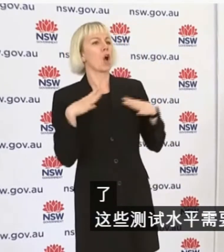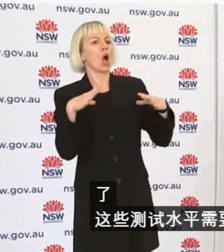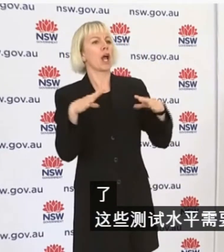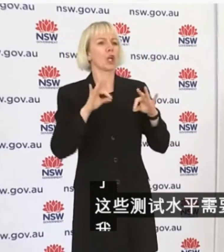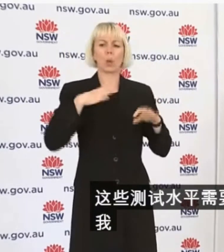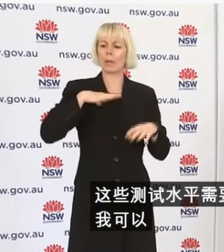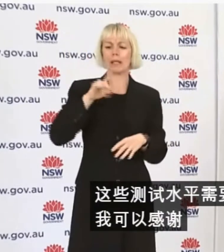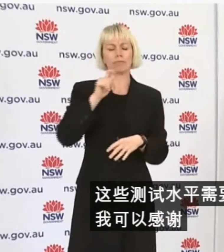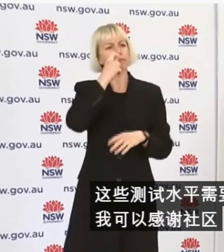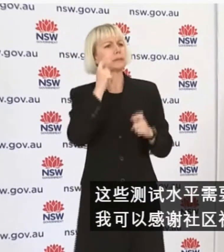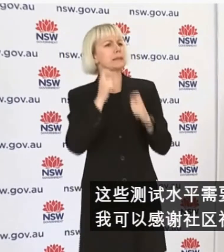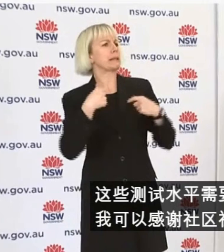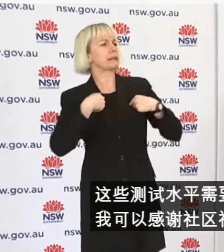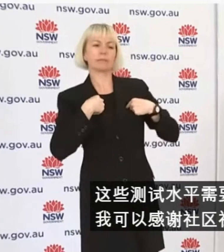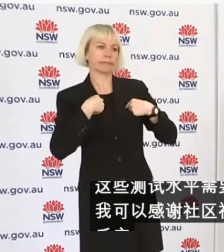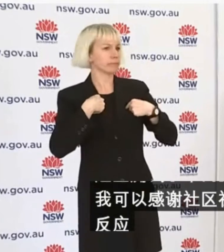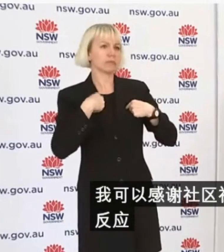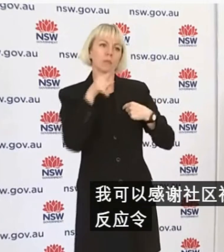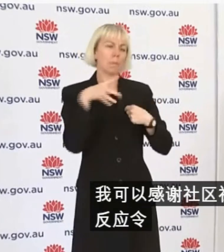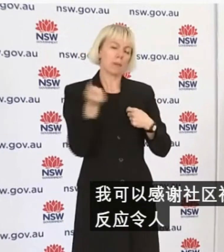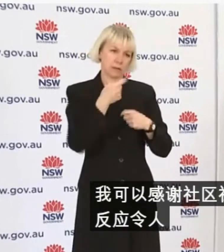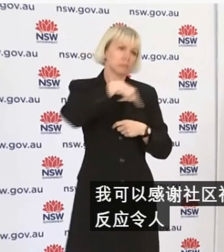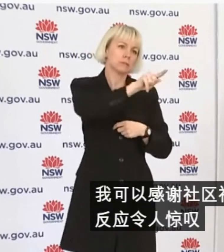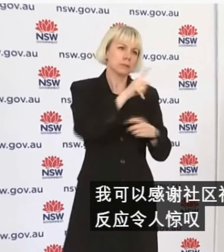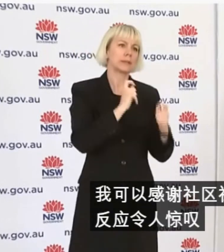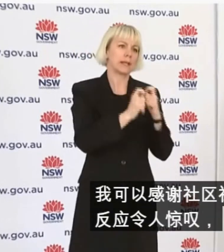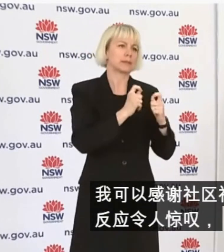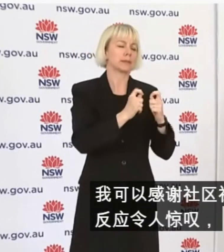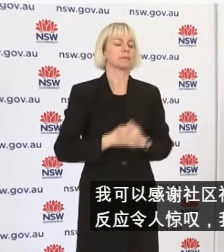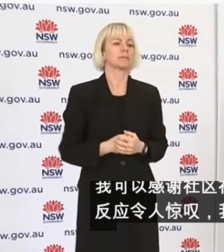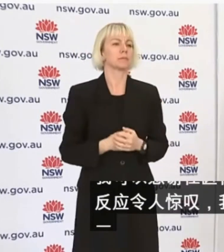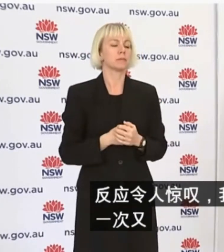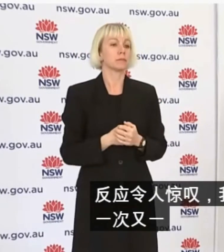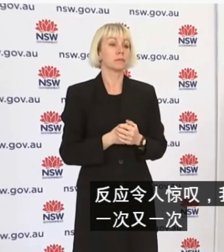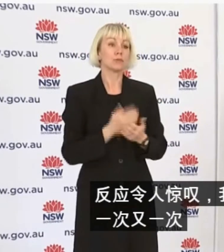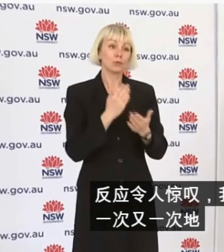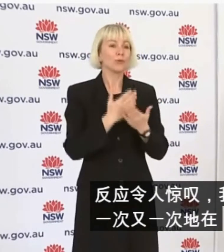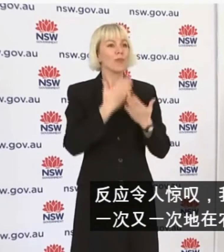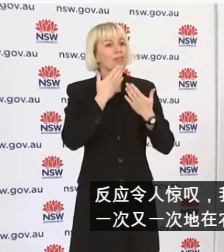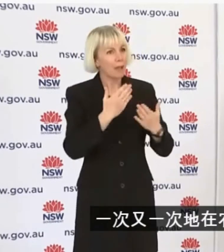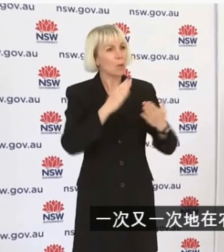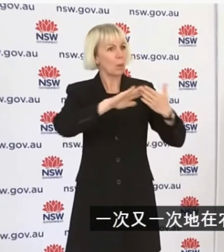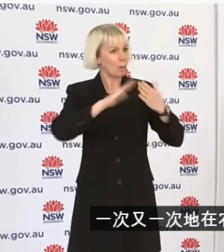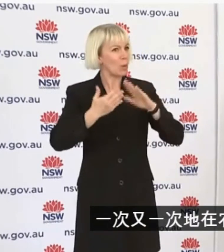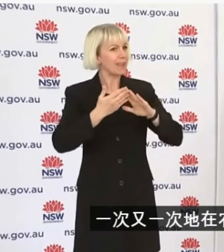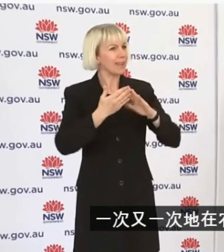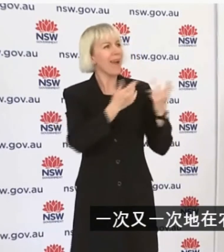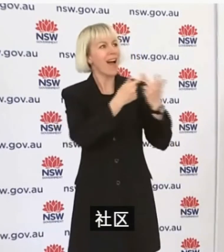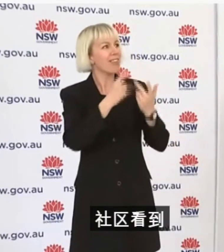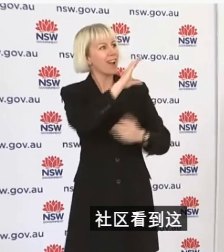to be high, and can I thank the community? The community response has been amazing. And we see this time and time again in rural